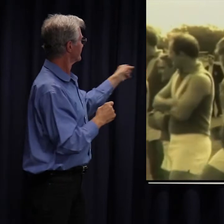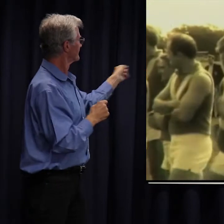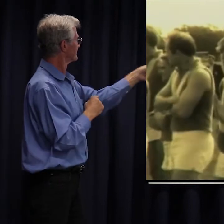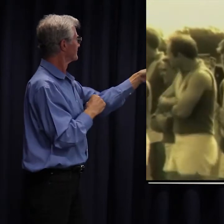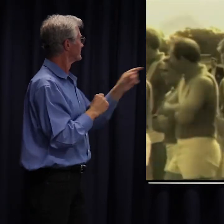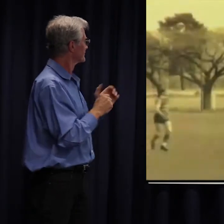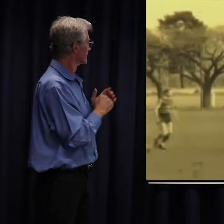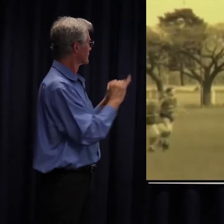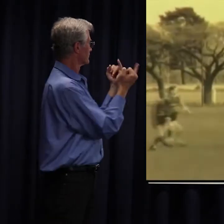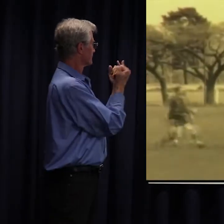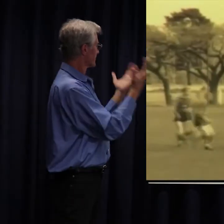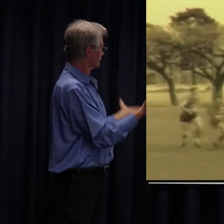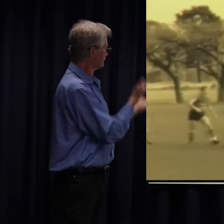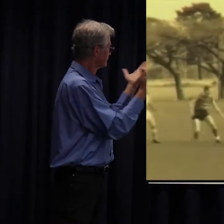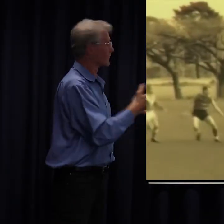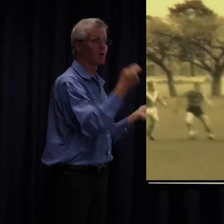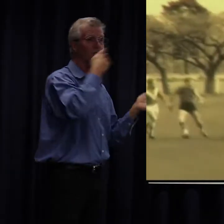This is the Victorian team.